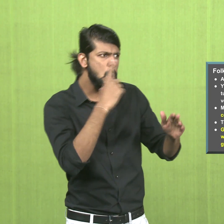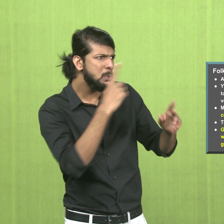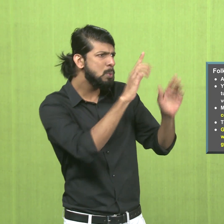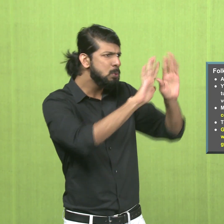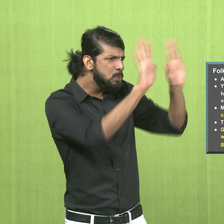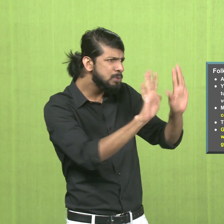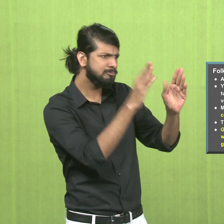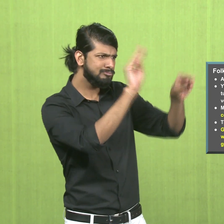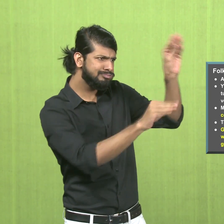women.